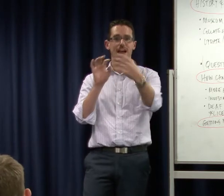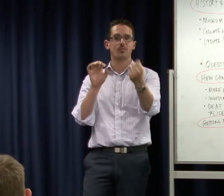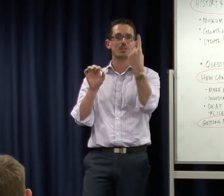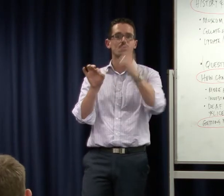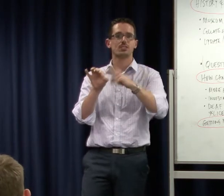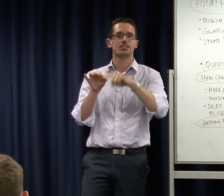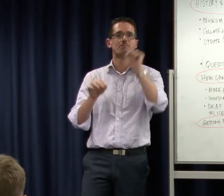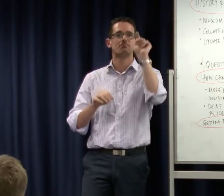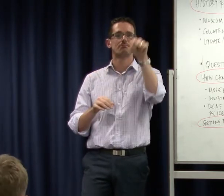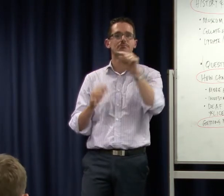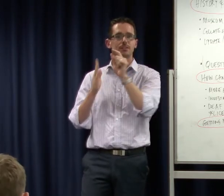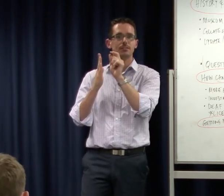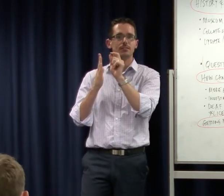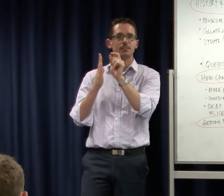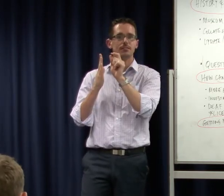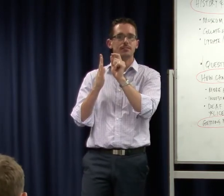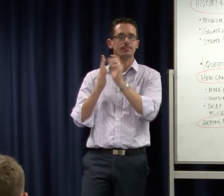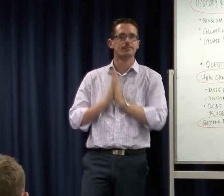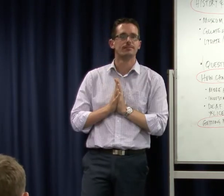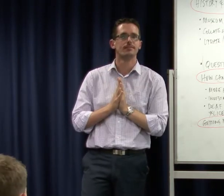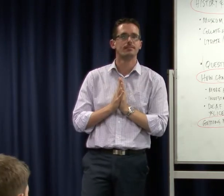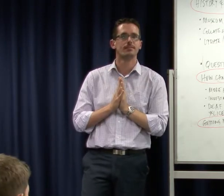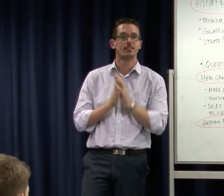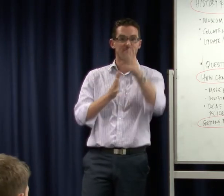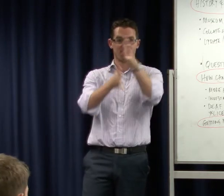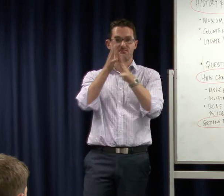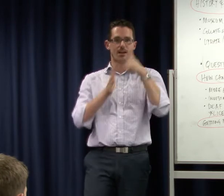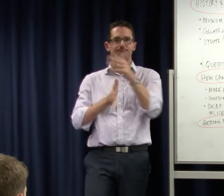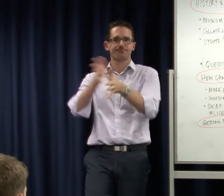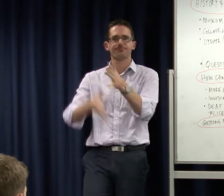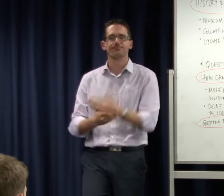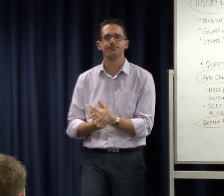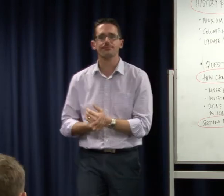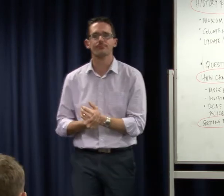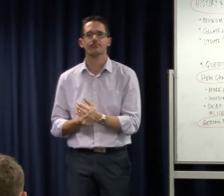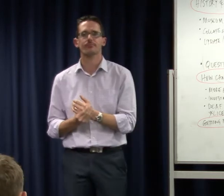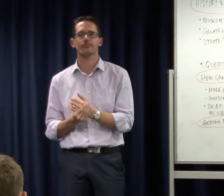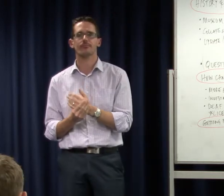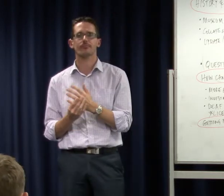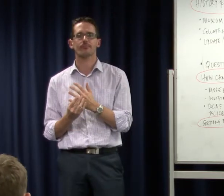Are we back online? Okay, great. We've got one question. Yeah, you could sign it to me.